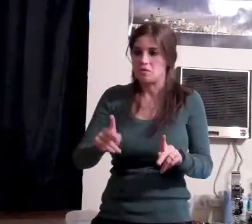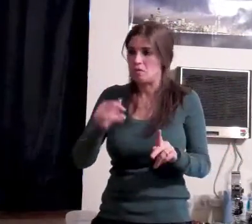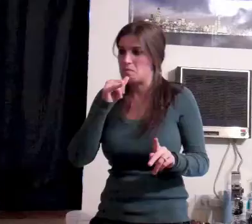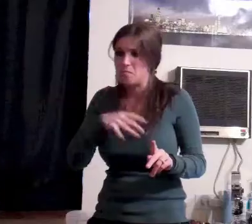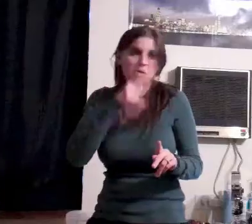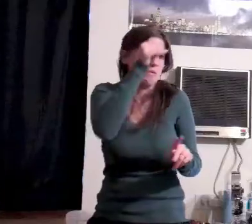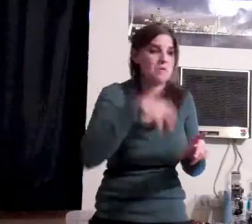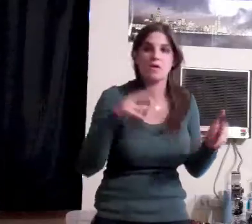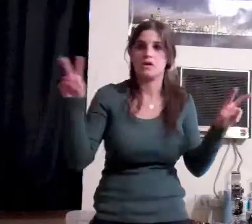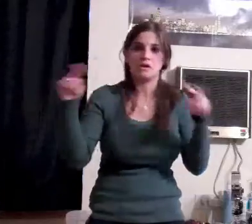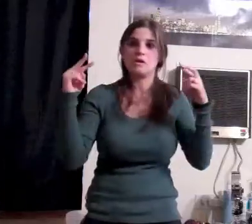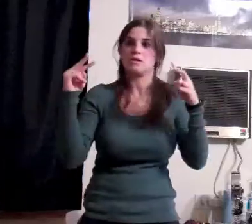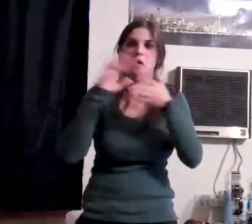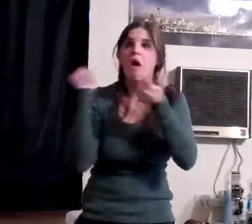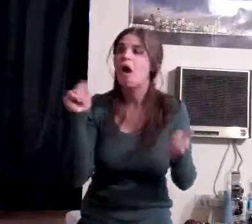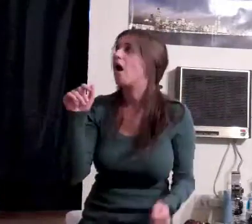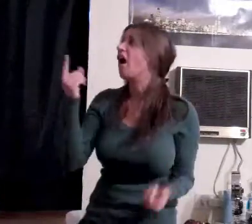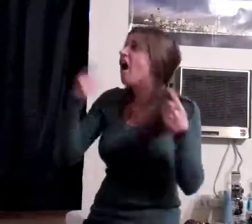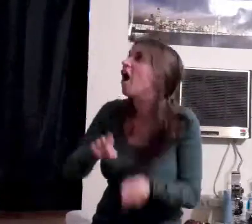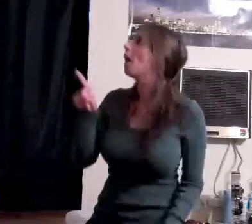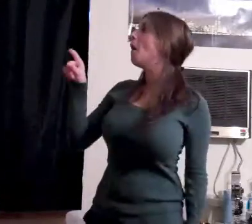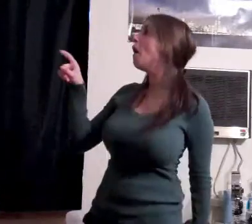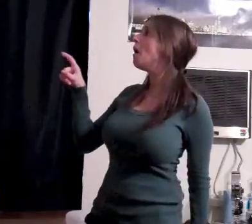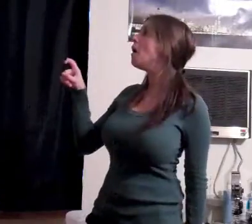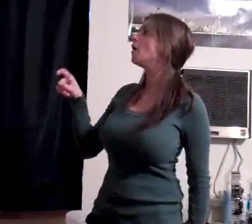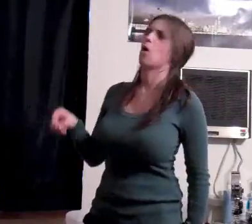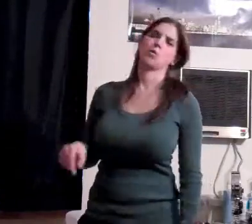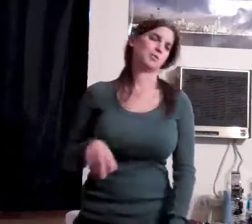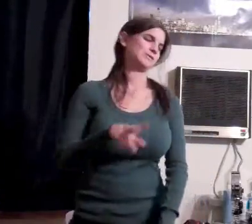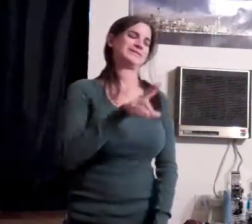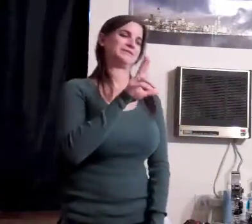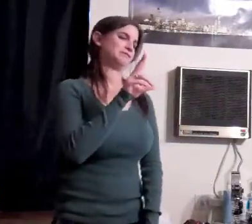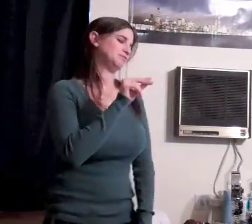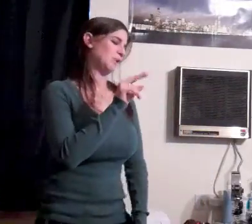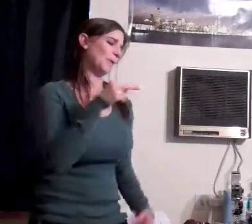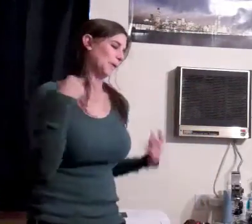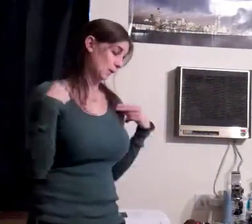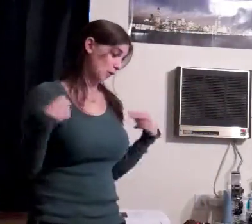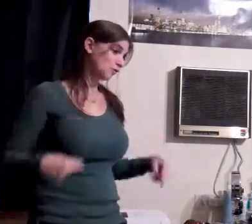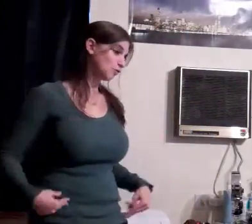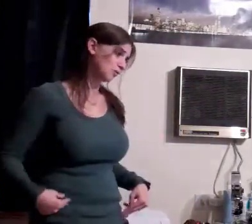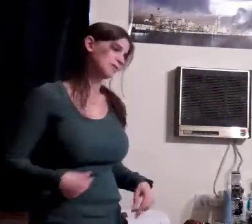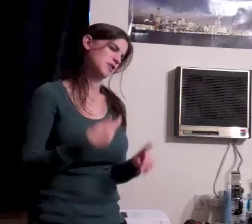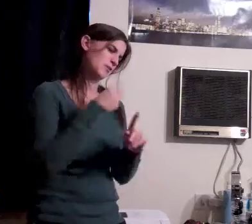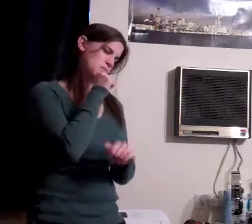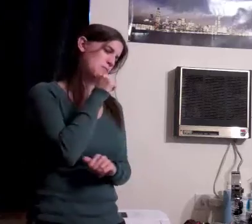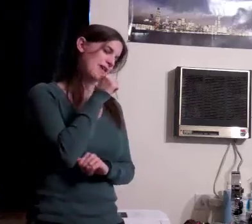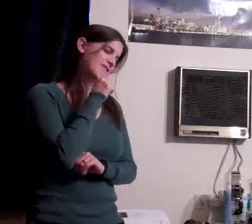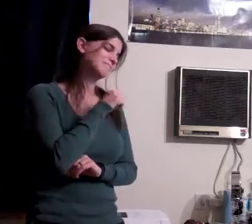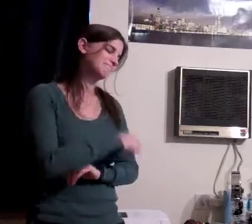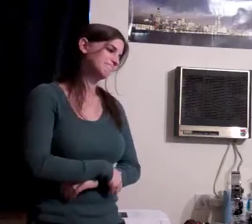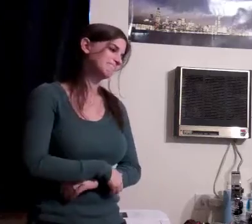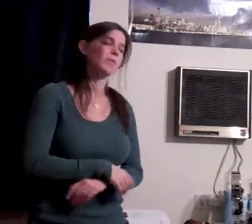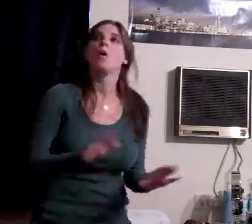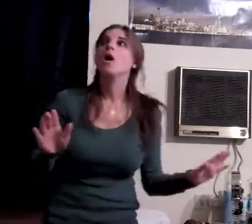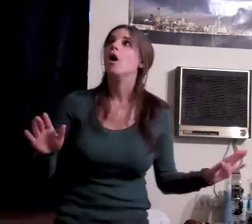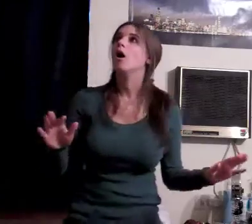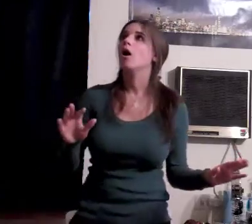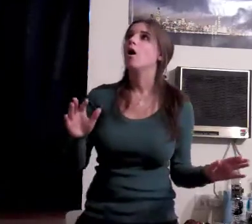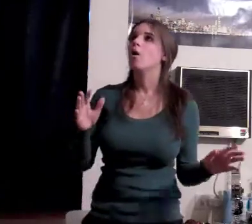that ever happen? And I said, oh, no, humans are so private. Oh. And she goes, what if there was a party, and there was